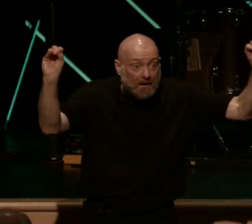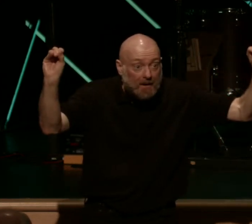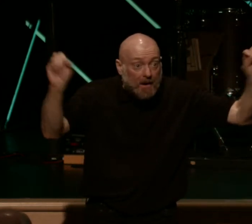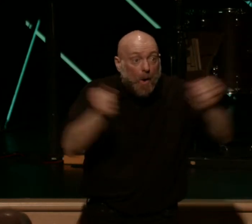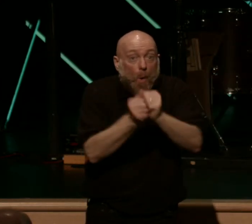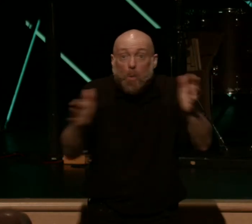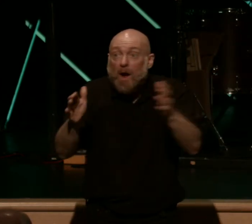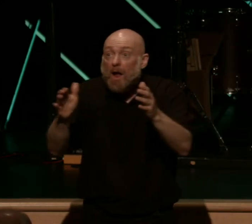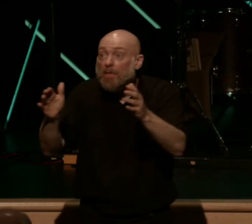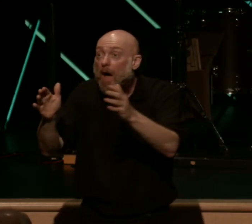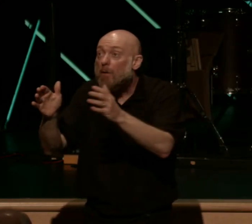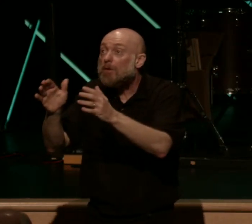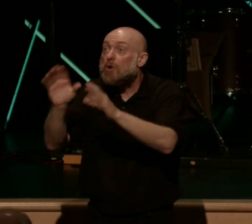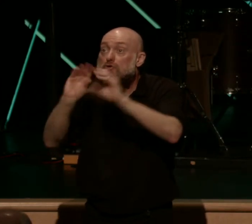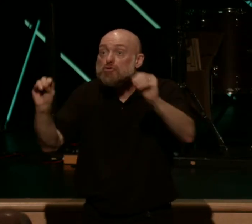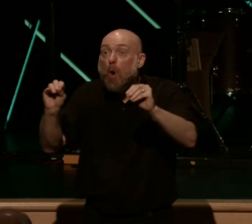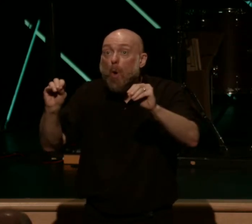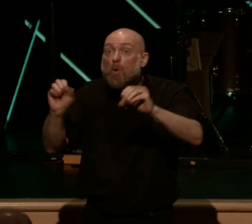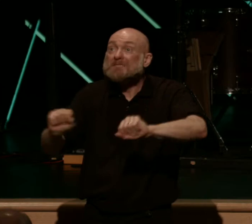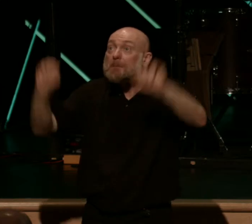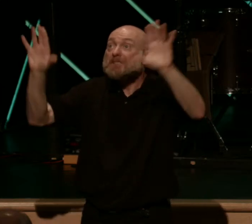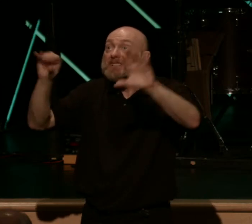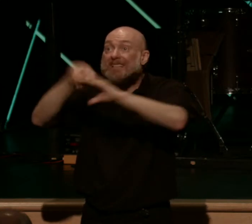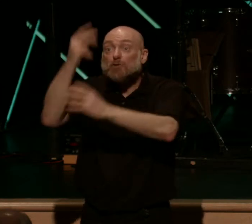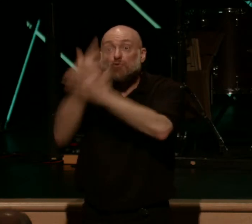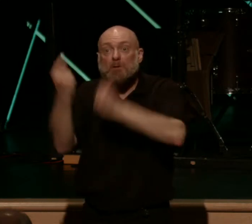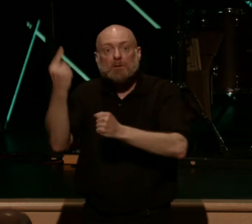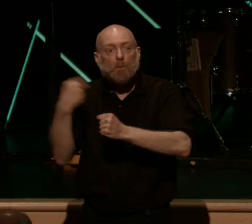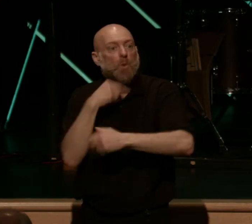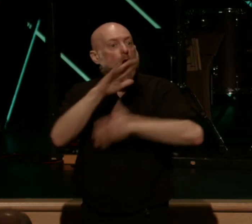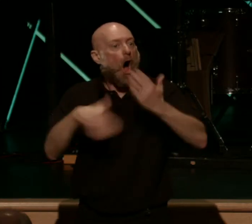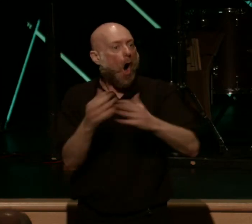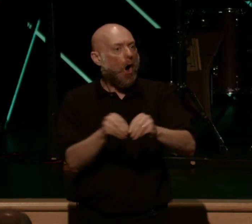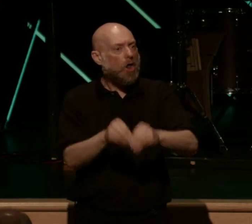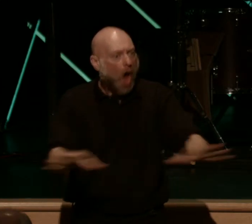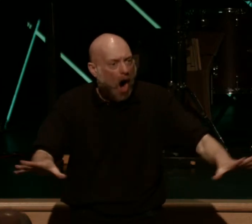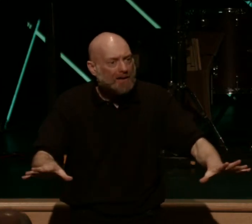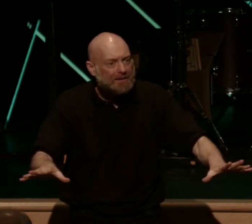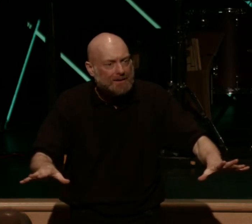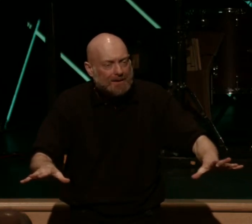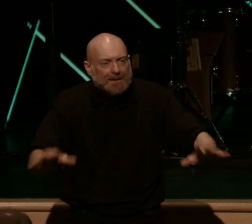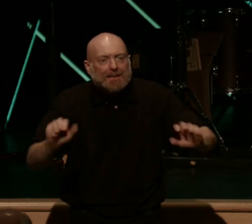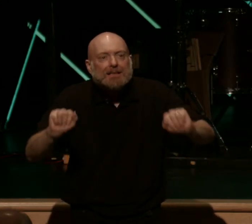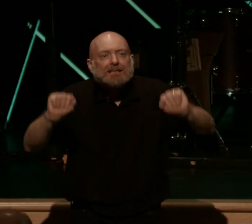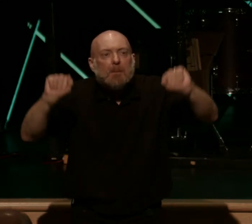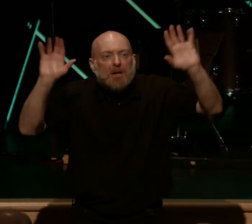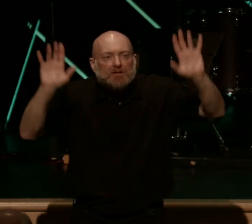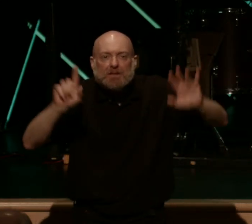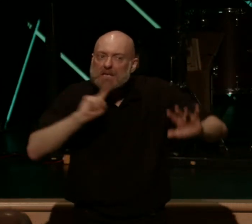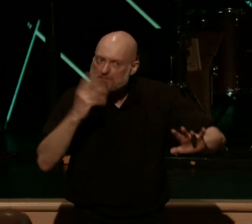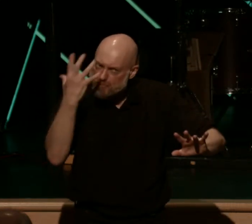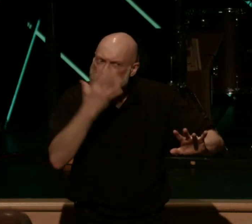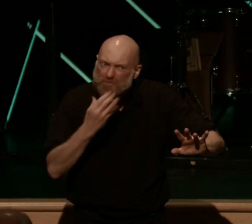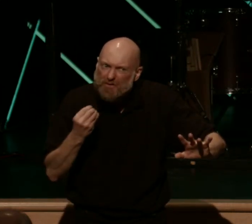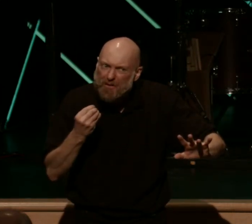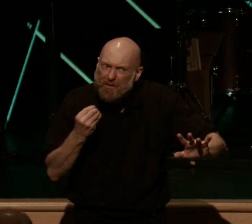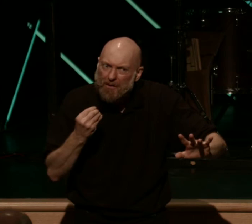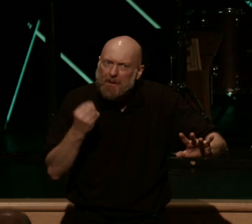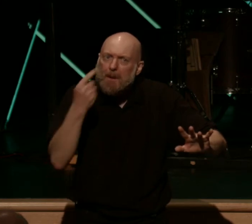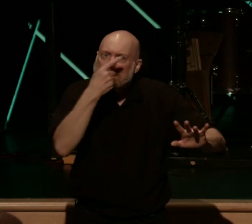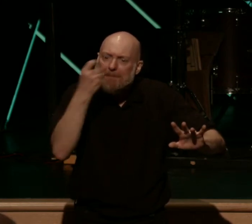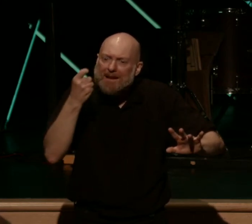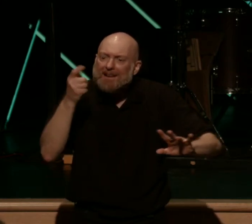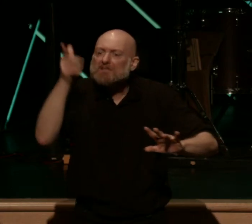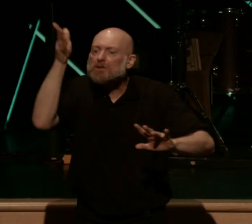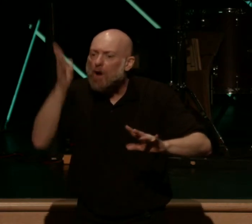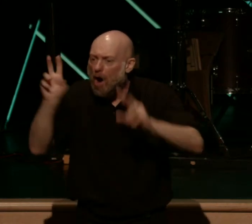Without submission in the Godhead, we would all be lost. And so submission is first beautiful because it is a